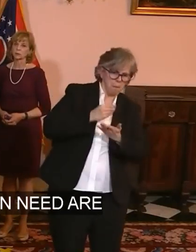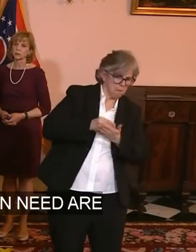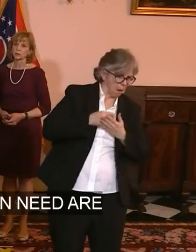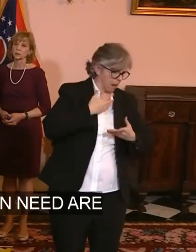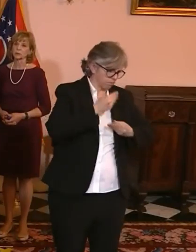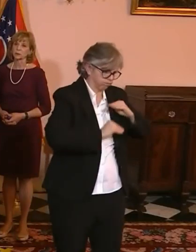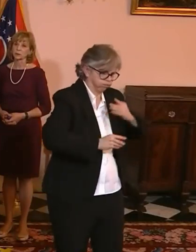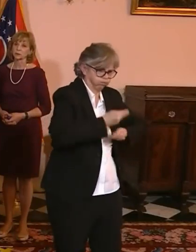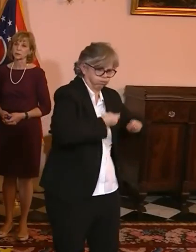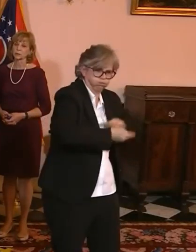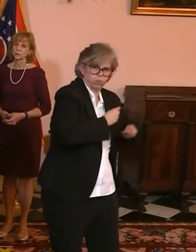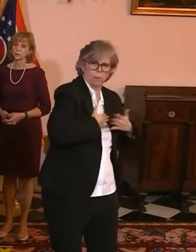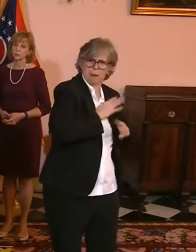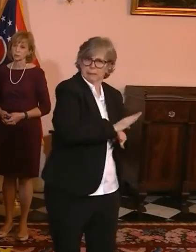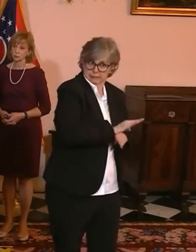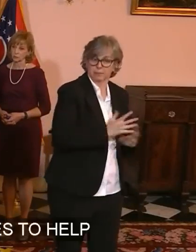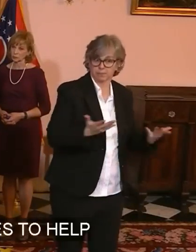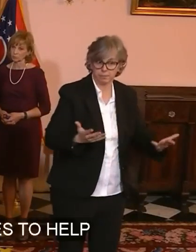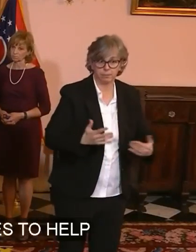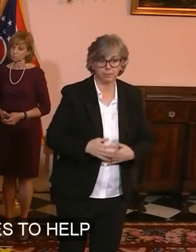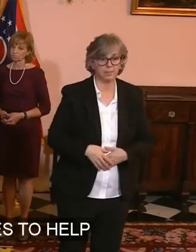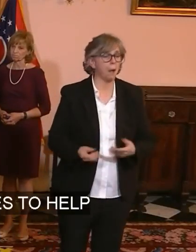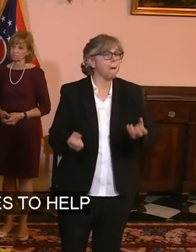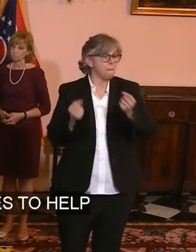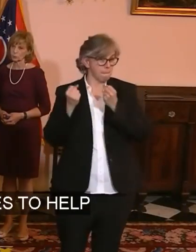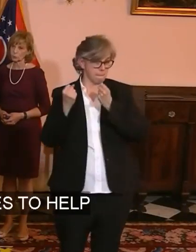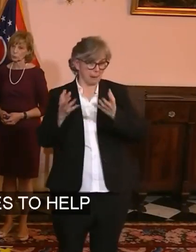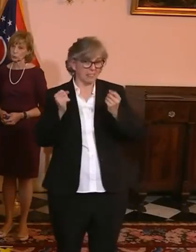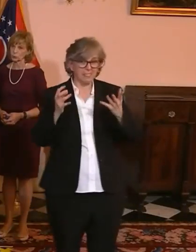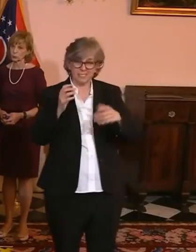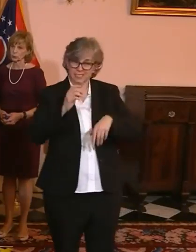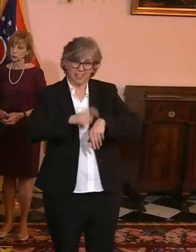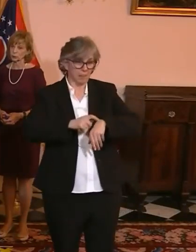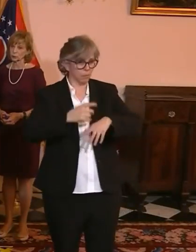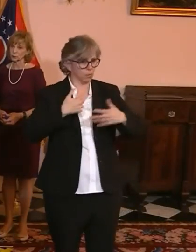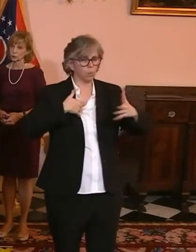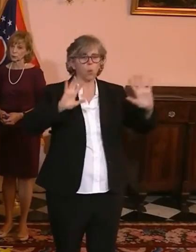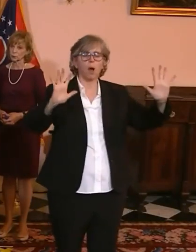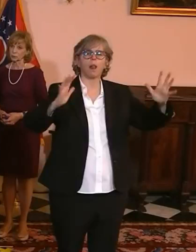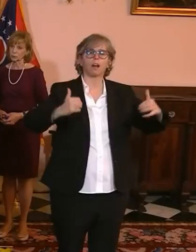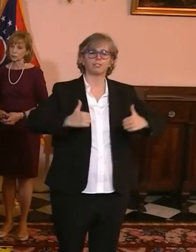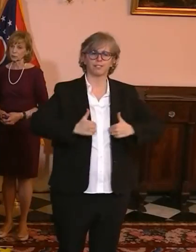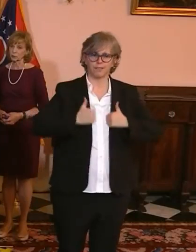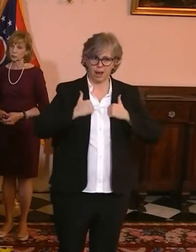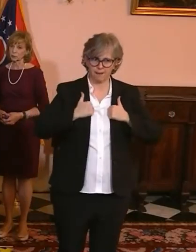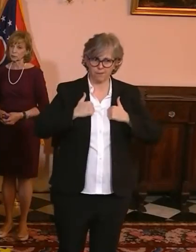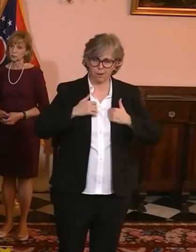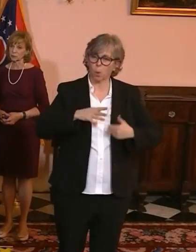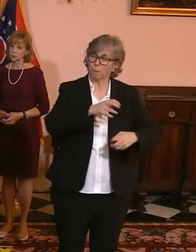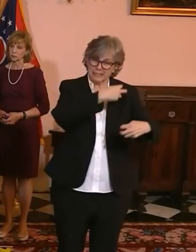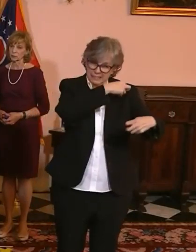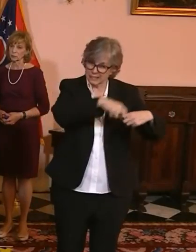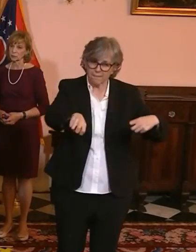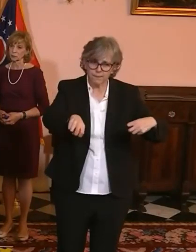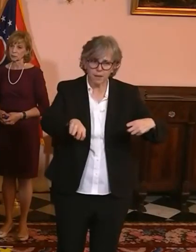times from this podium, we're going to get through this. This will be tough. We all have to pull